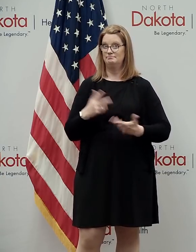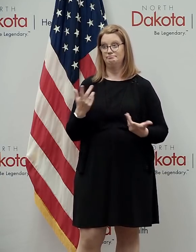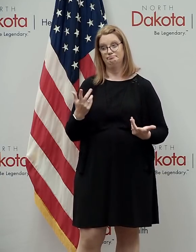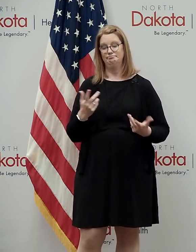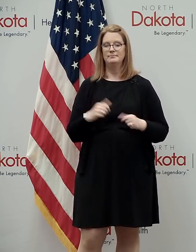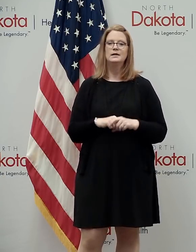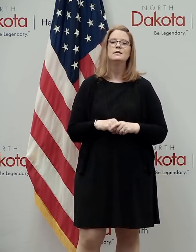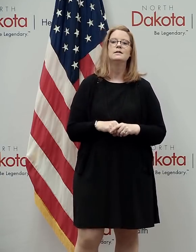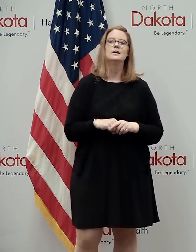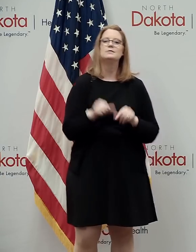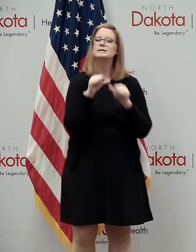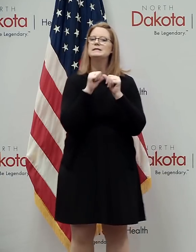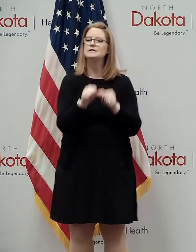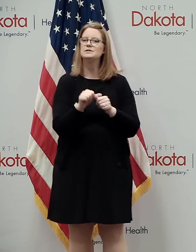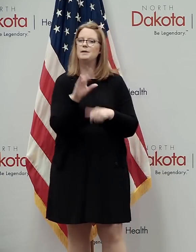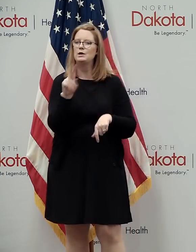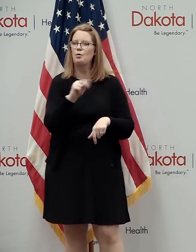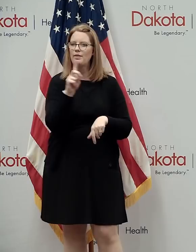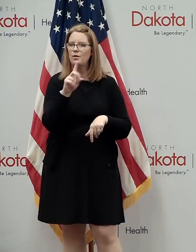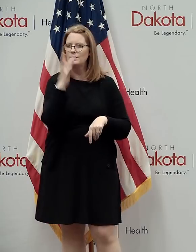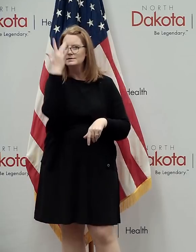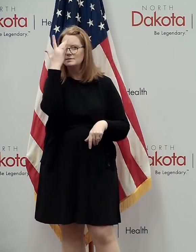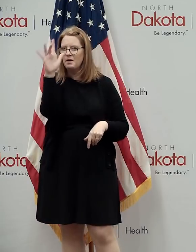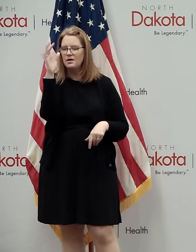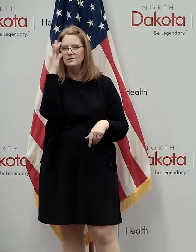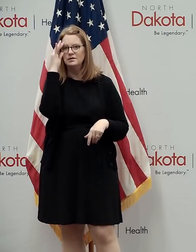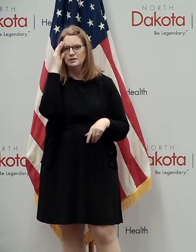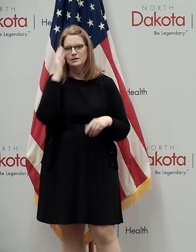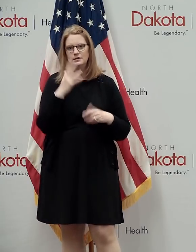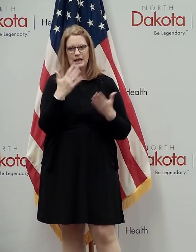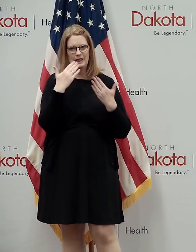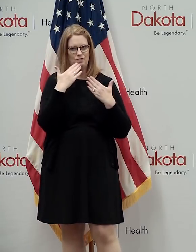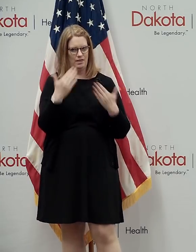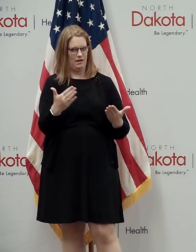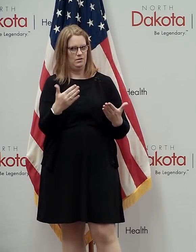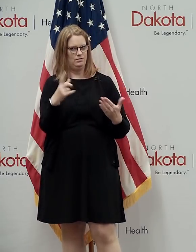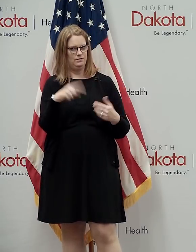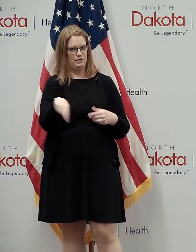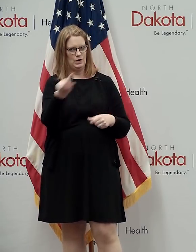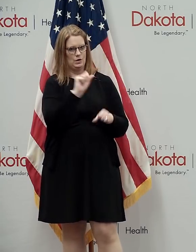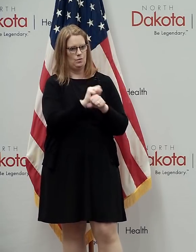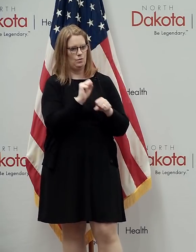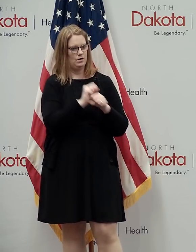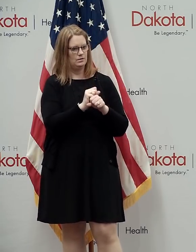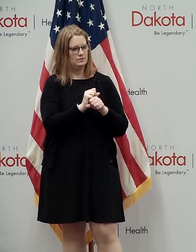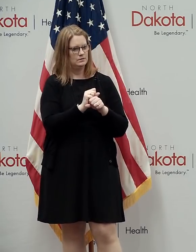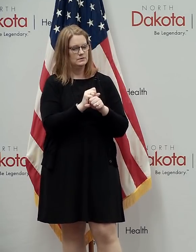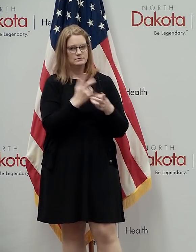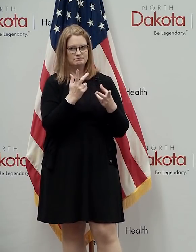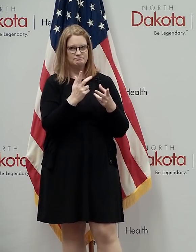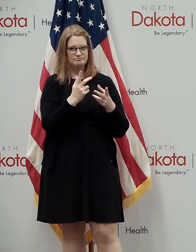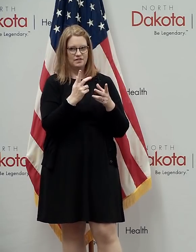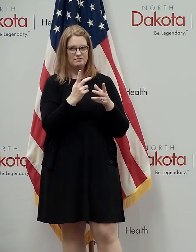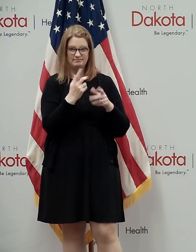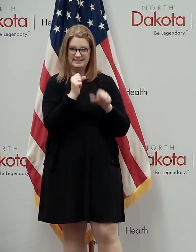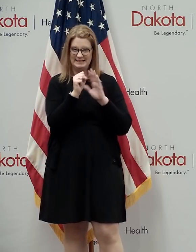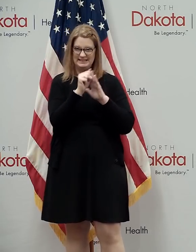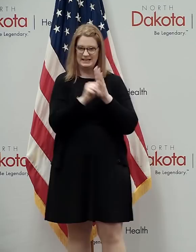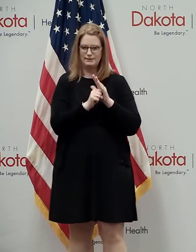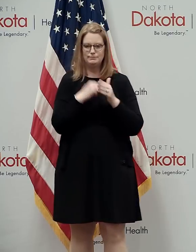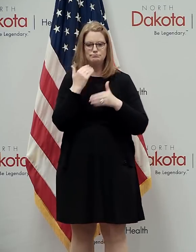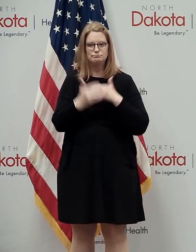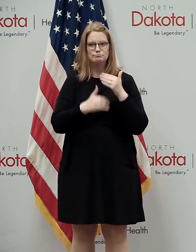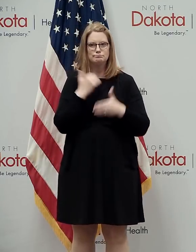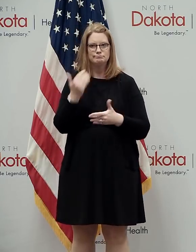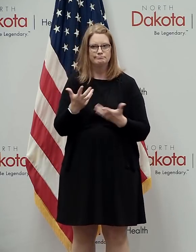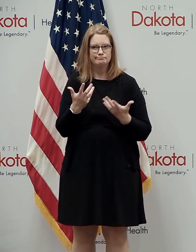then keep doing what you've been doing, which is be North Dakota smart. And thank you for all you're doing to help keep our state moving forward. With that, we'll